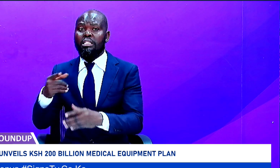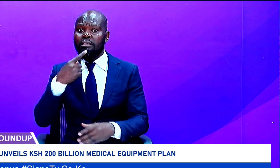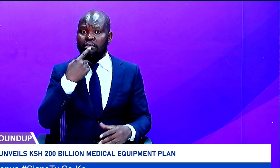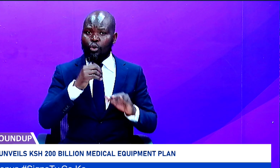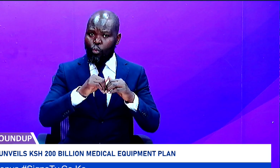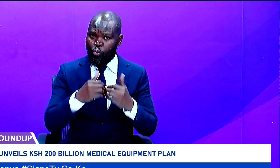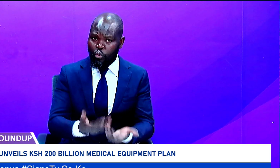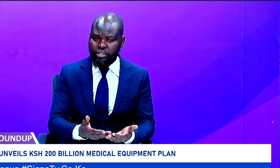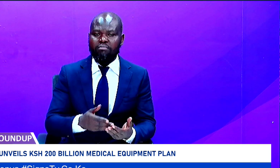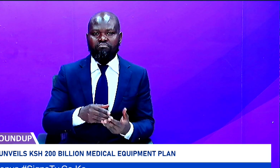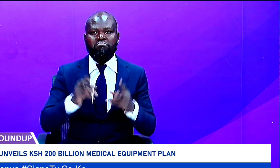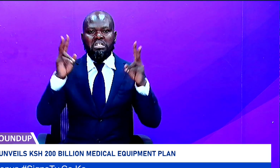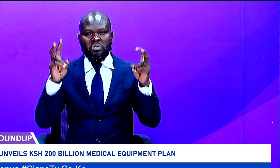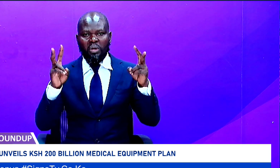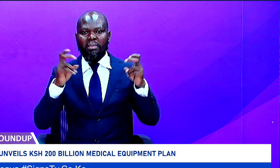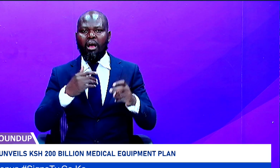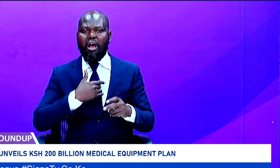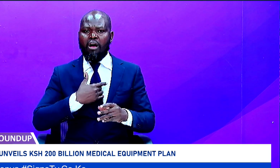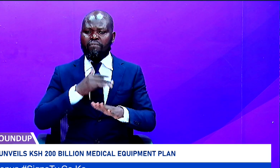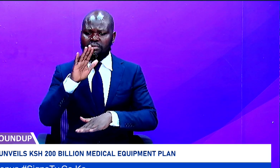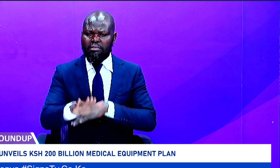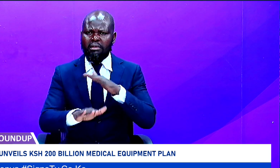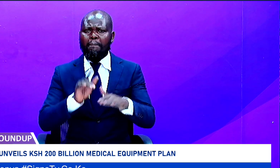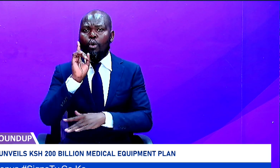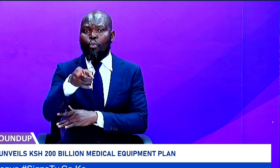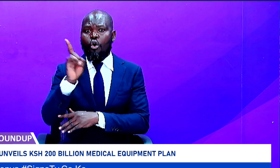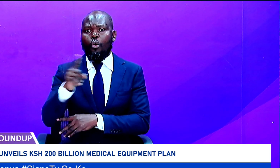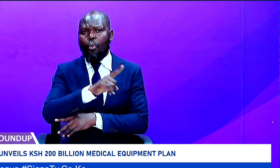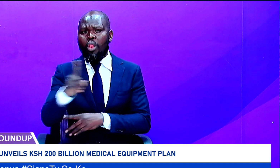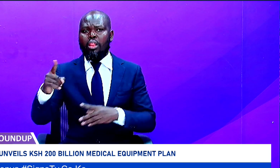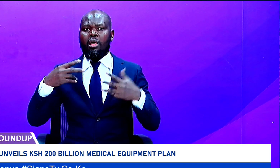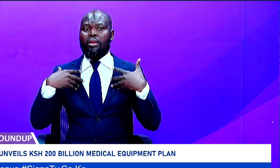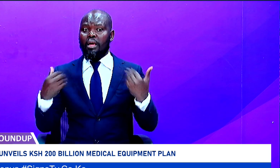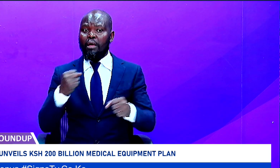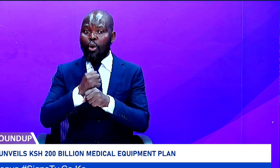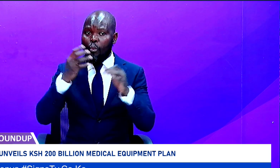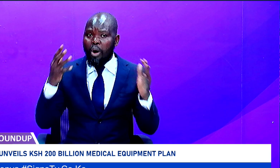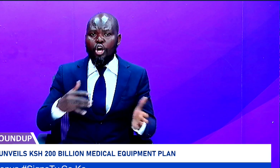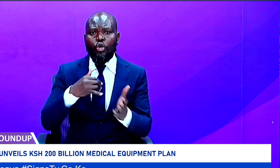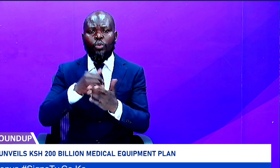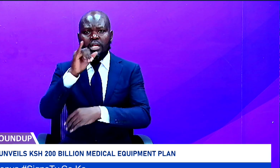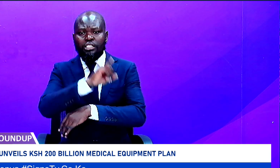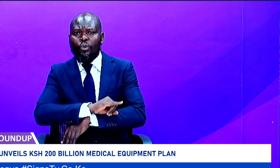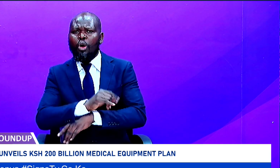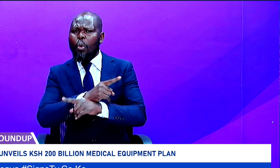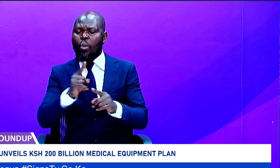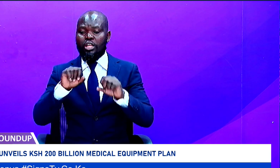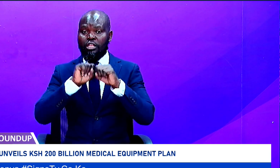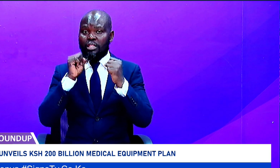a stern warning to rogue health workers and institutions defrauding the Social Health Authority, and he stated